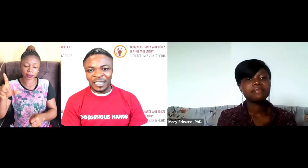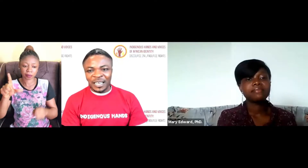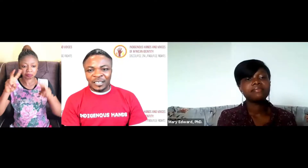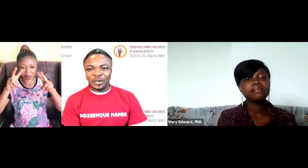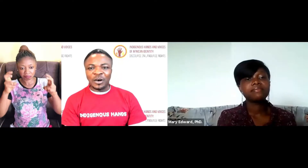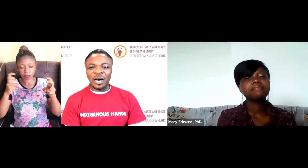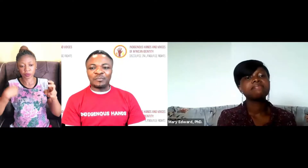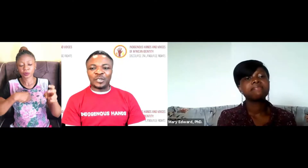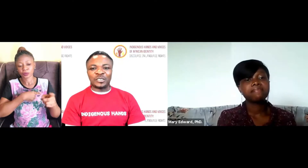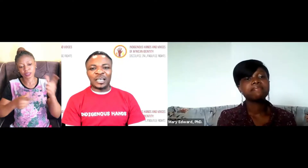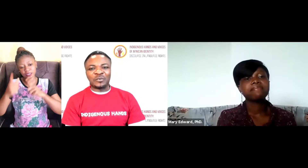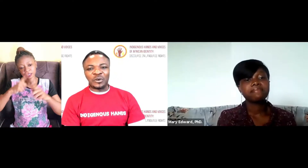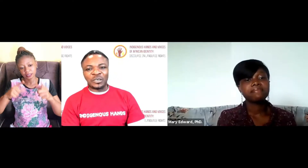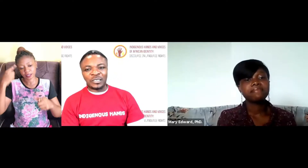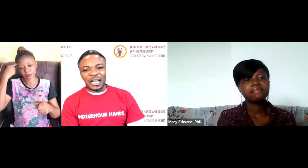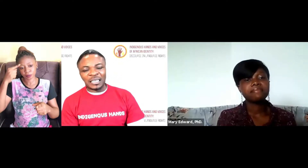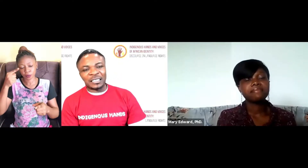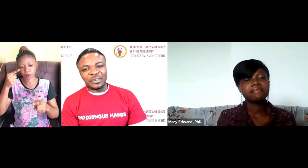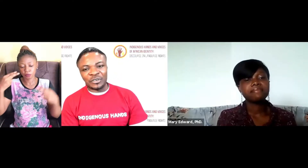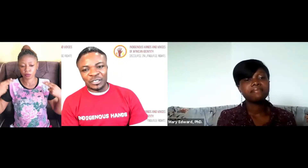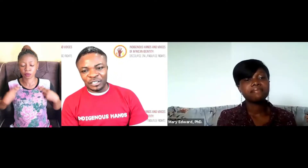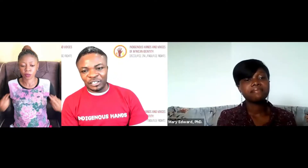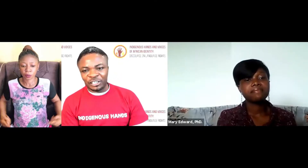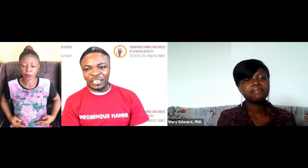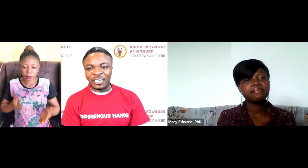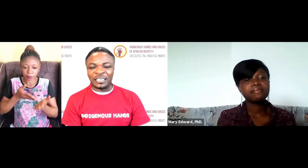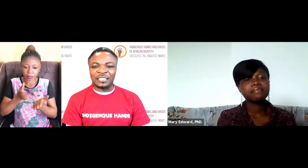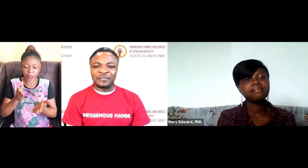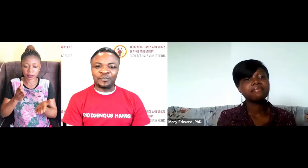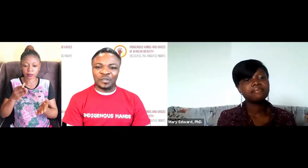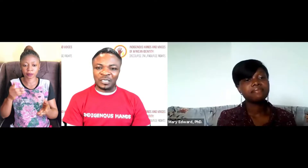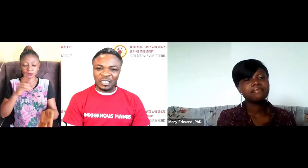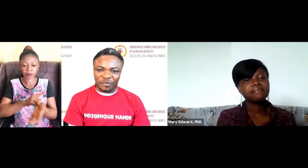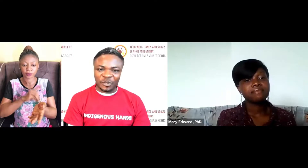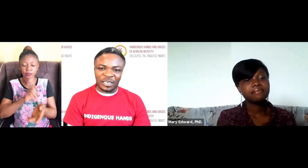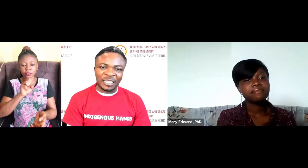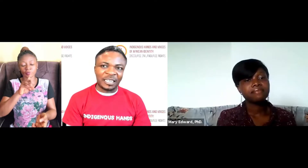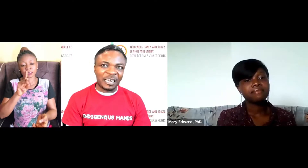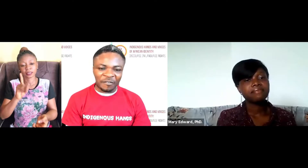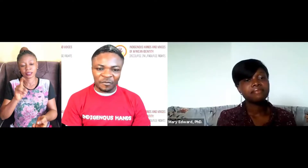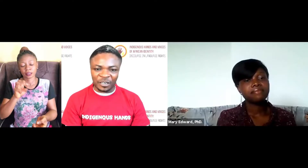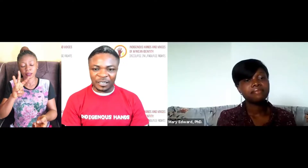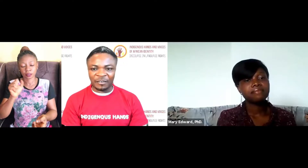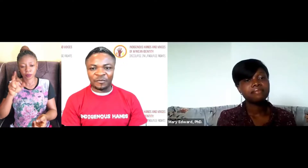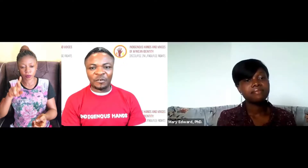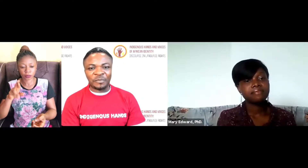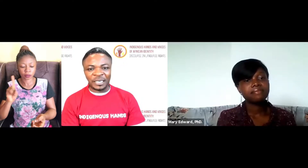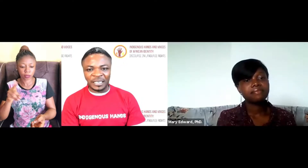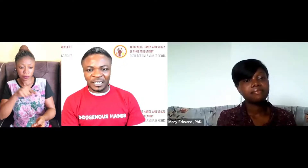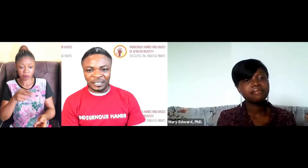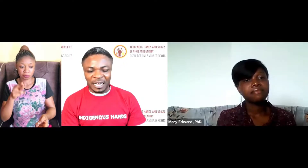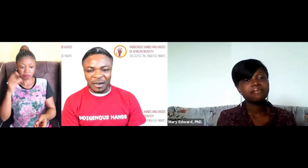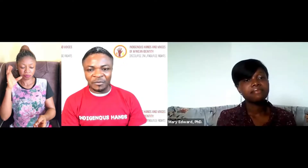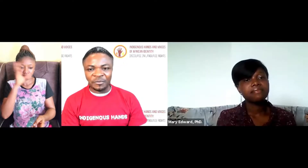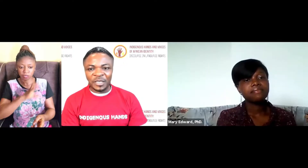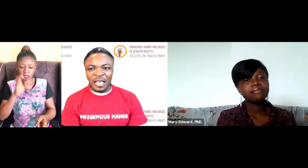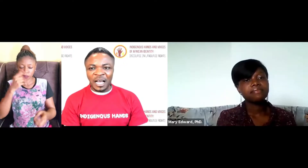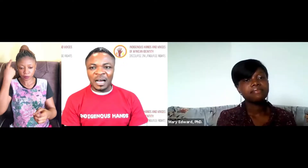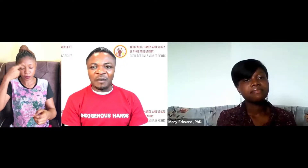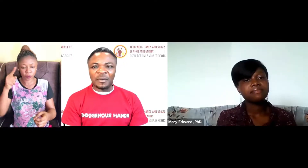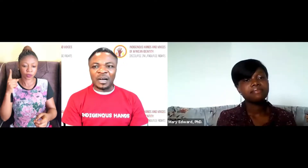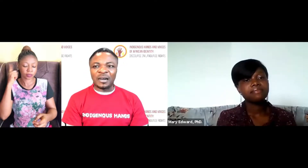Human Rights. So Dr. Edward, as a researcher in the deaf community in Africa for many years